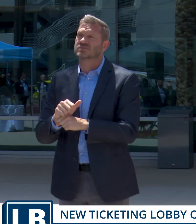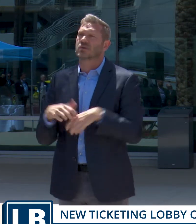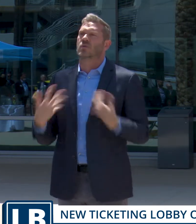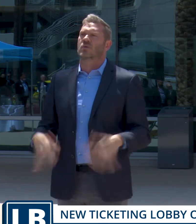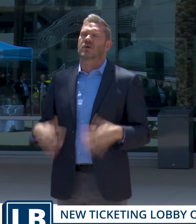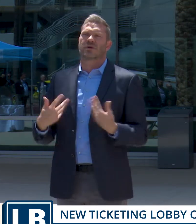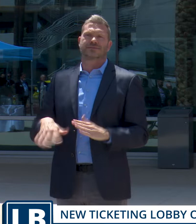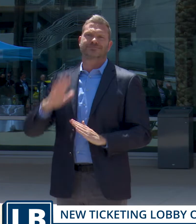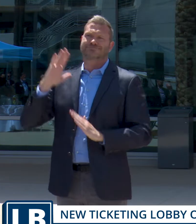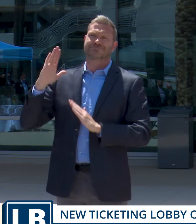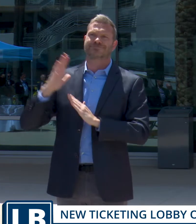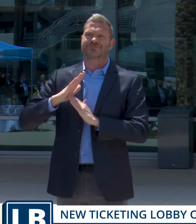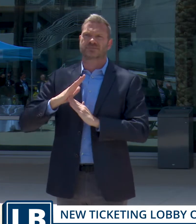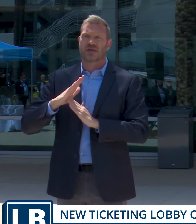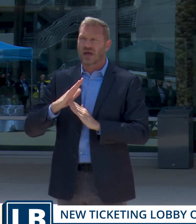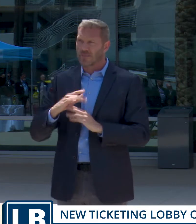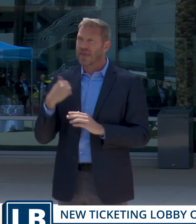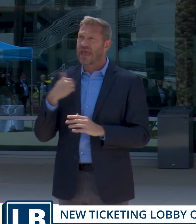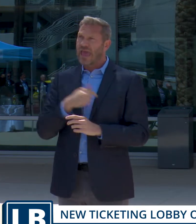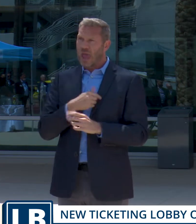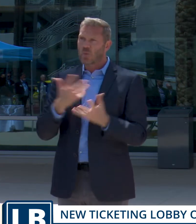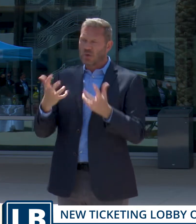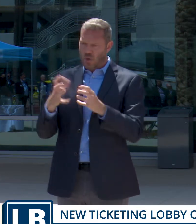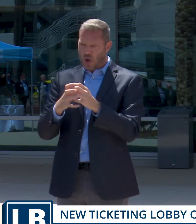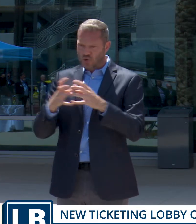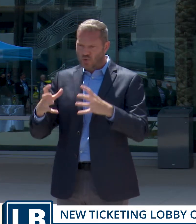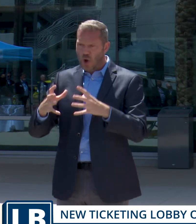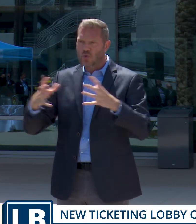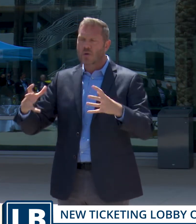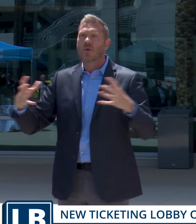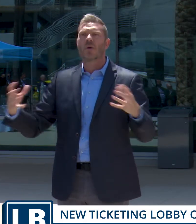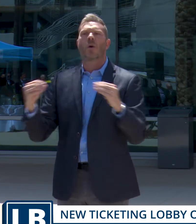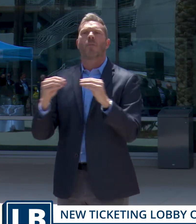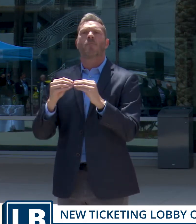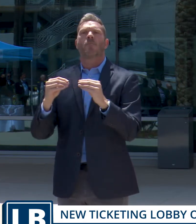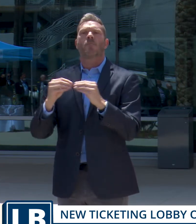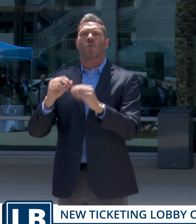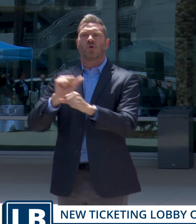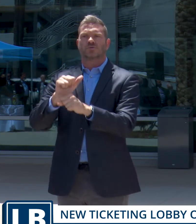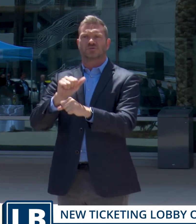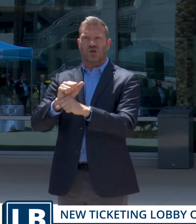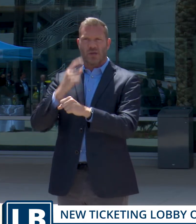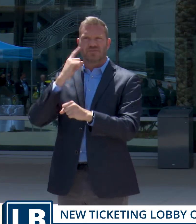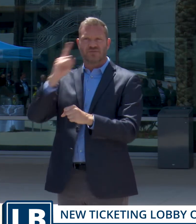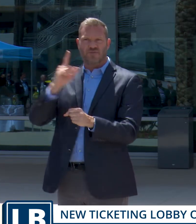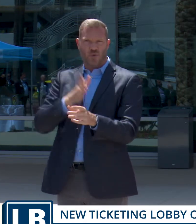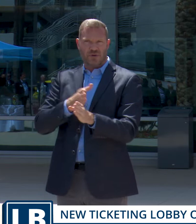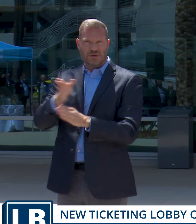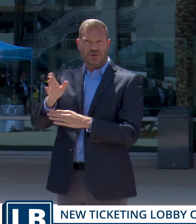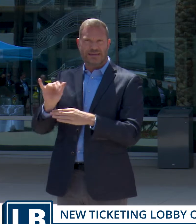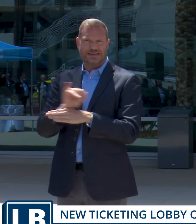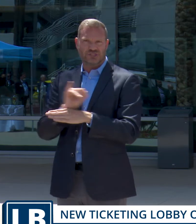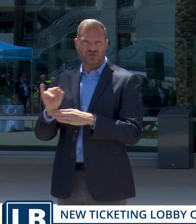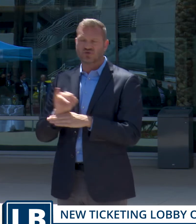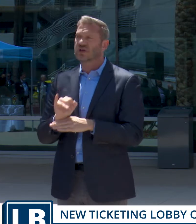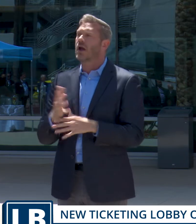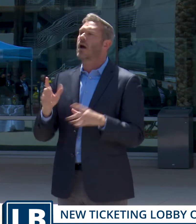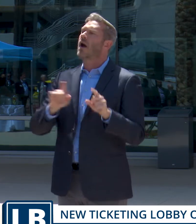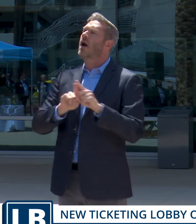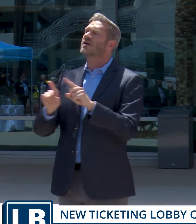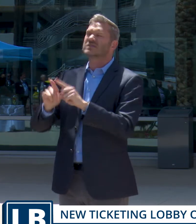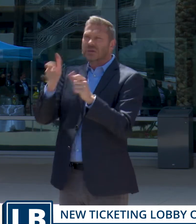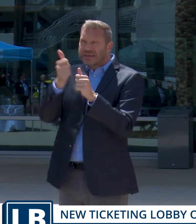for us to continue to grow and grow the number of jobs available to those industries. Next, I want to thank each and every person that works here at the